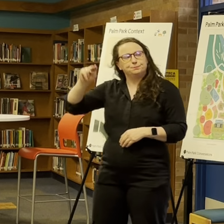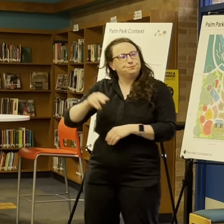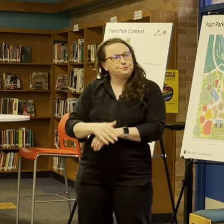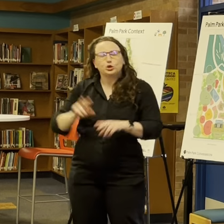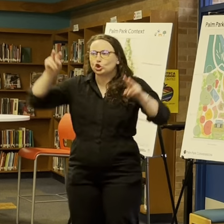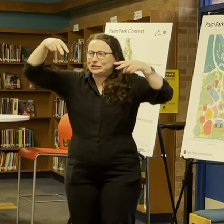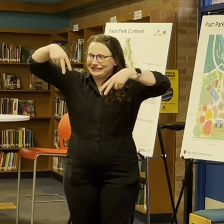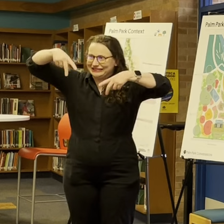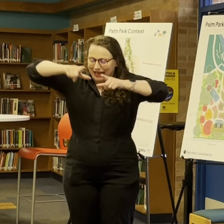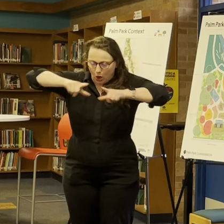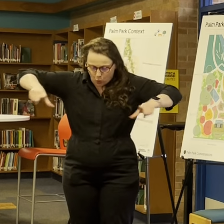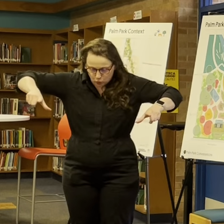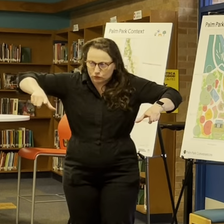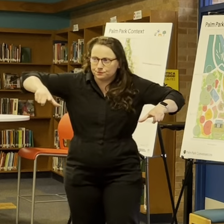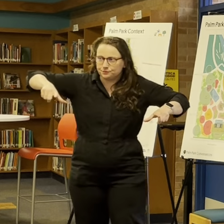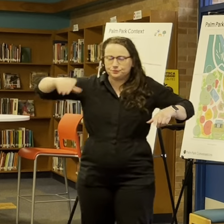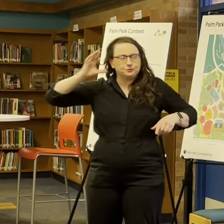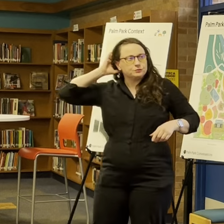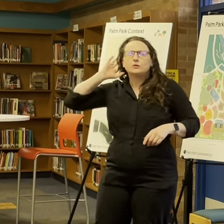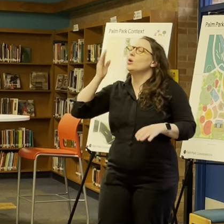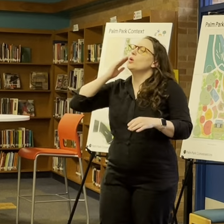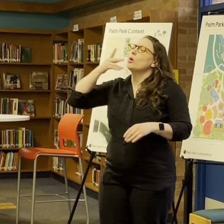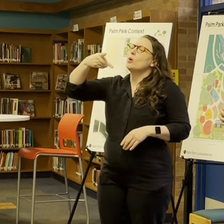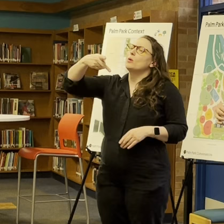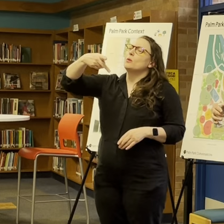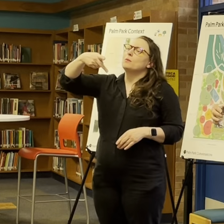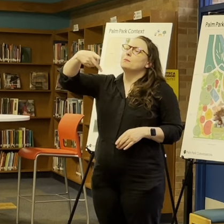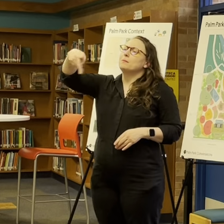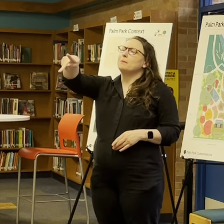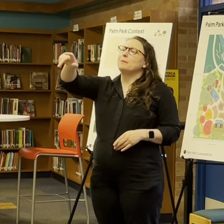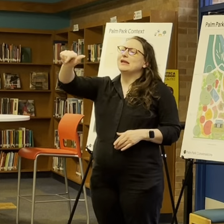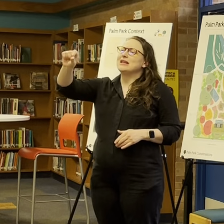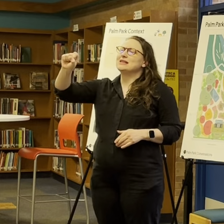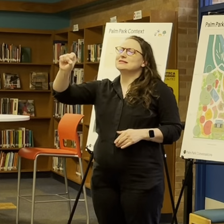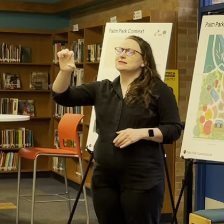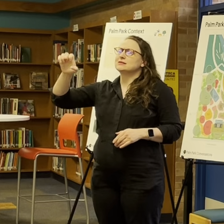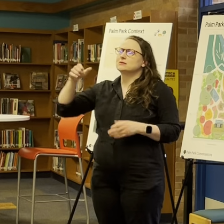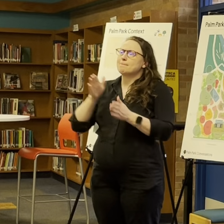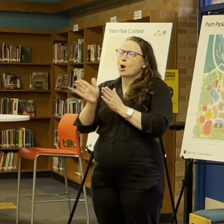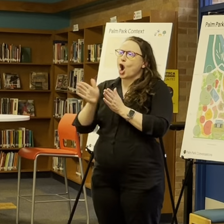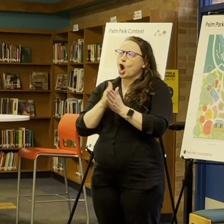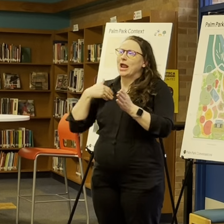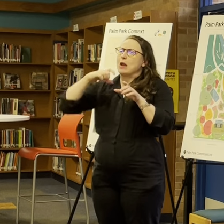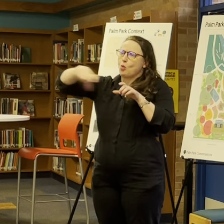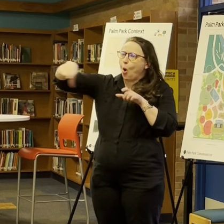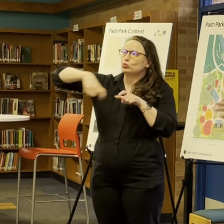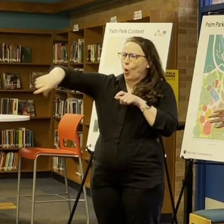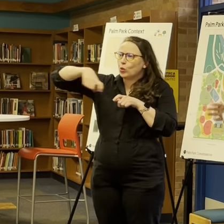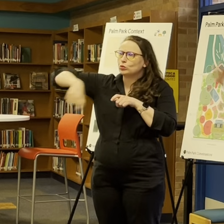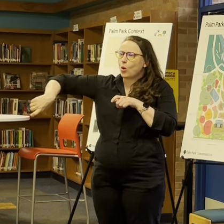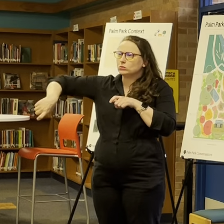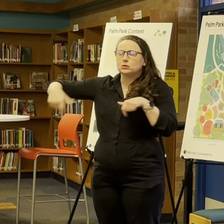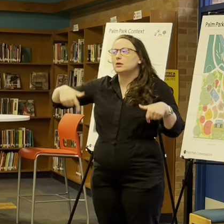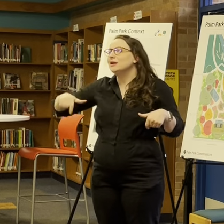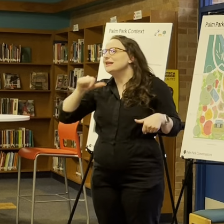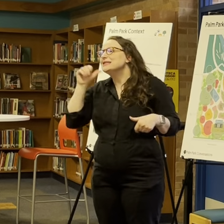at, Peace Park and how they had those long tables, but instead of rows, like this isn't a beer